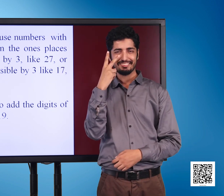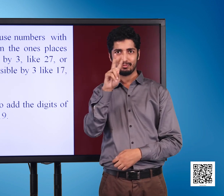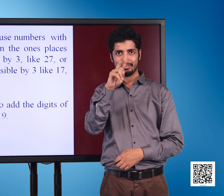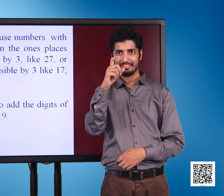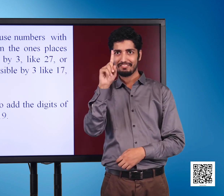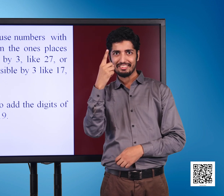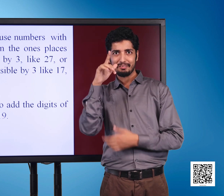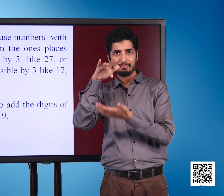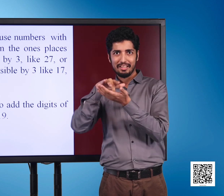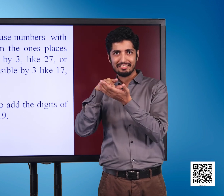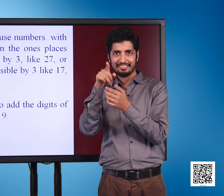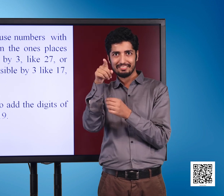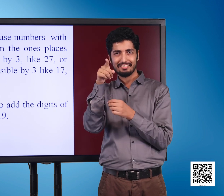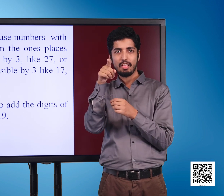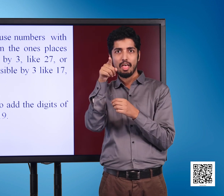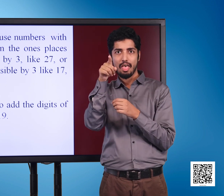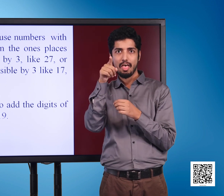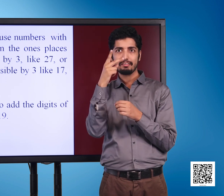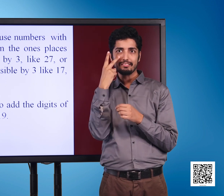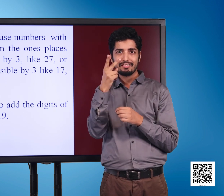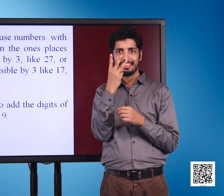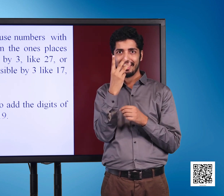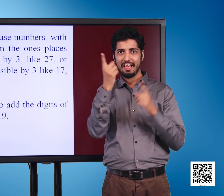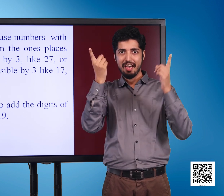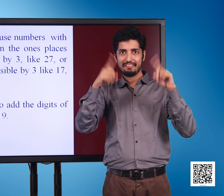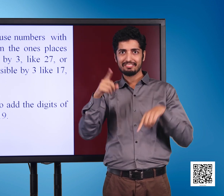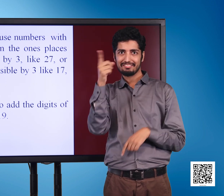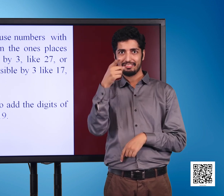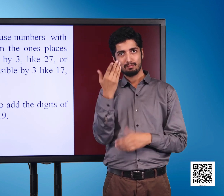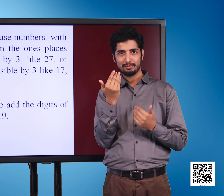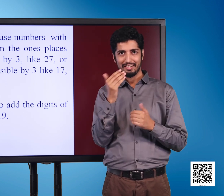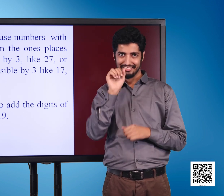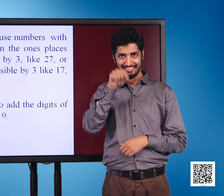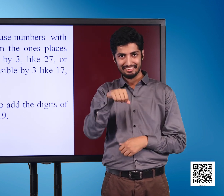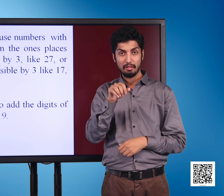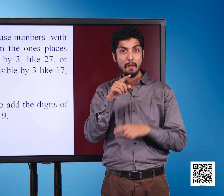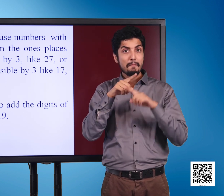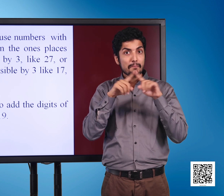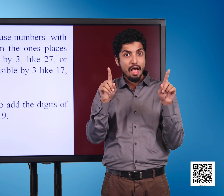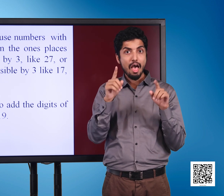27, or may not be divisible by 3, like 17, 37.